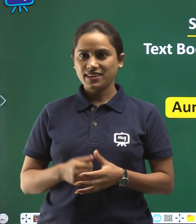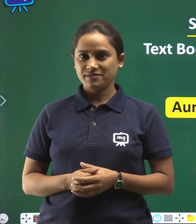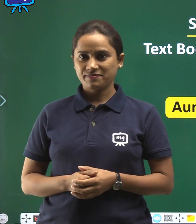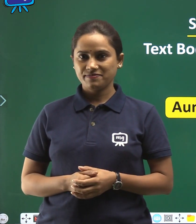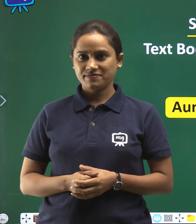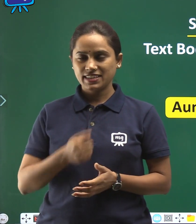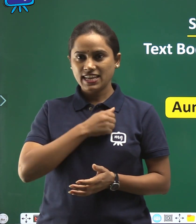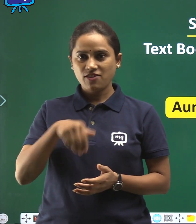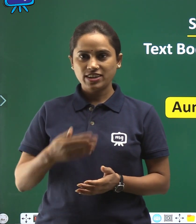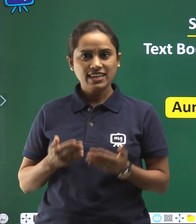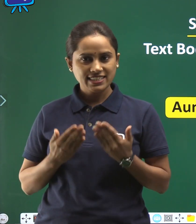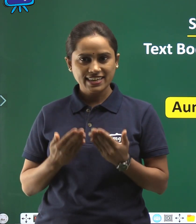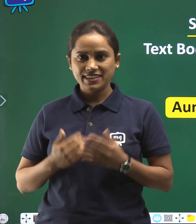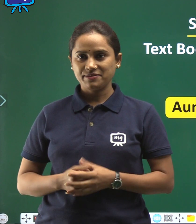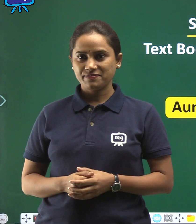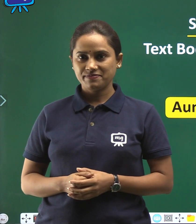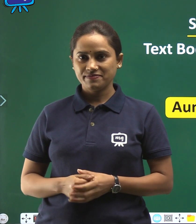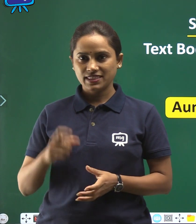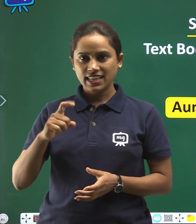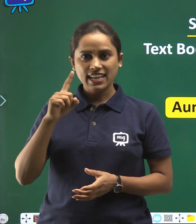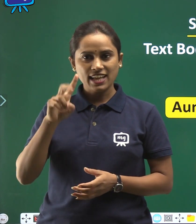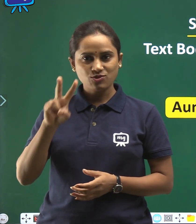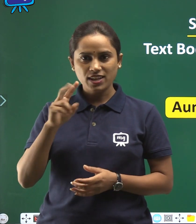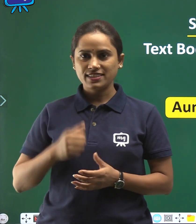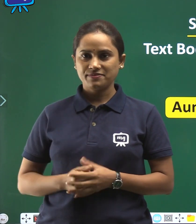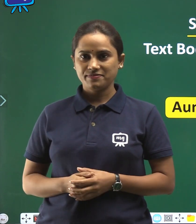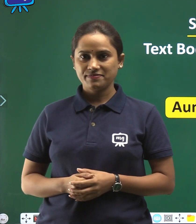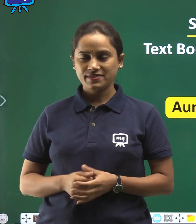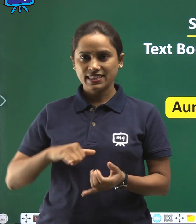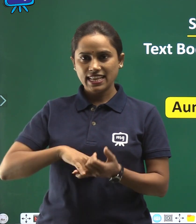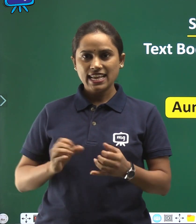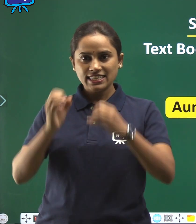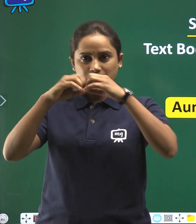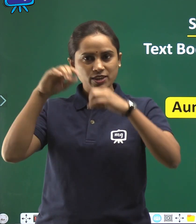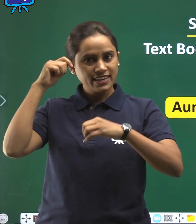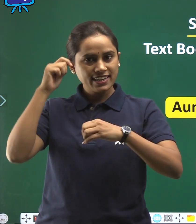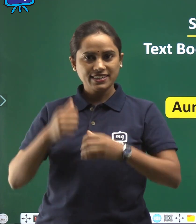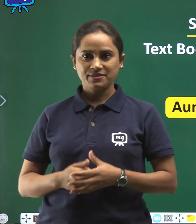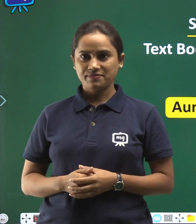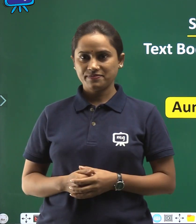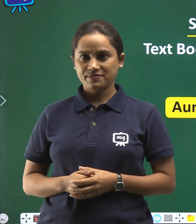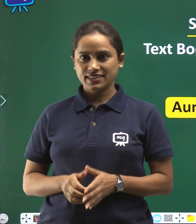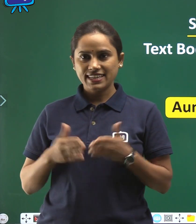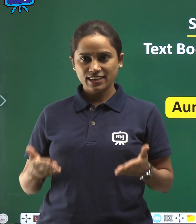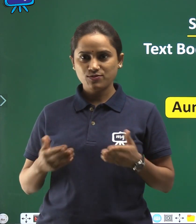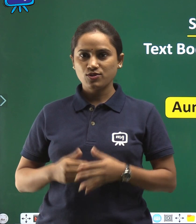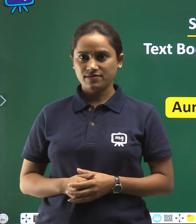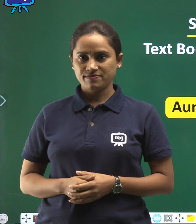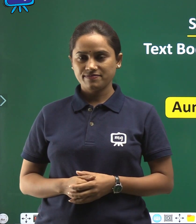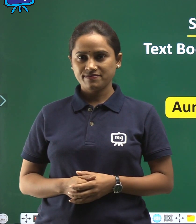Today, we shall study Class 12th, Subject English,